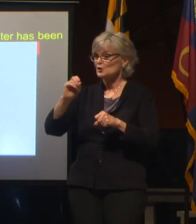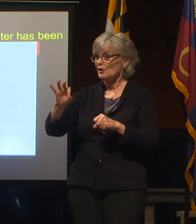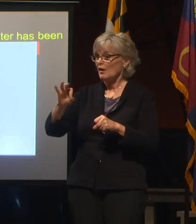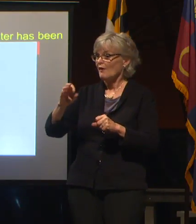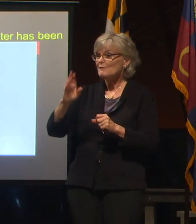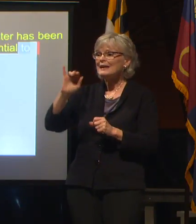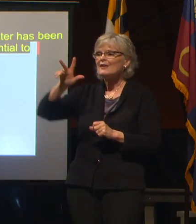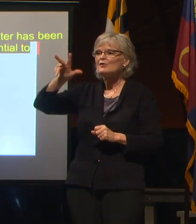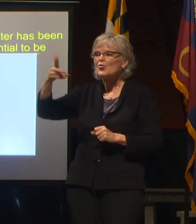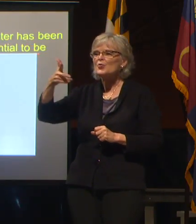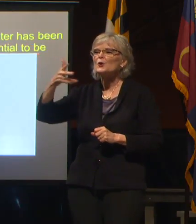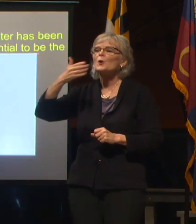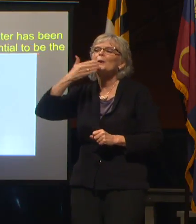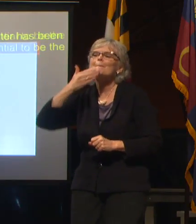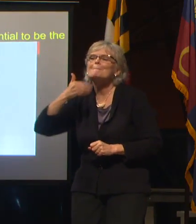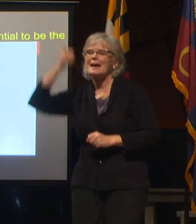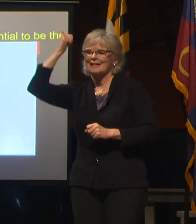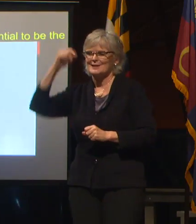Kramer U.S. Senator.